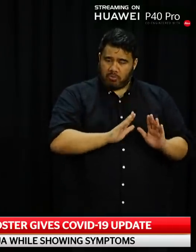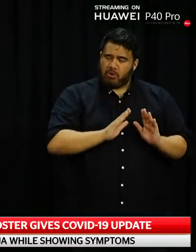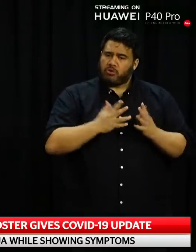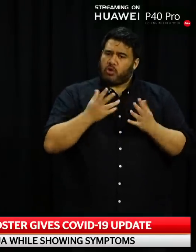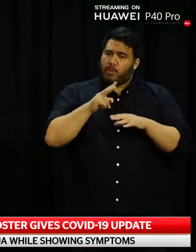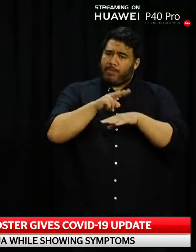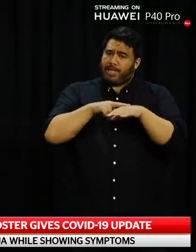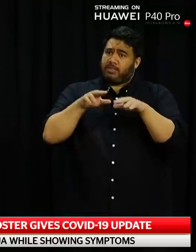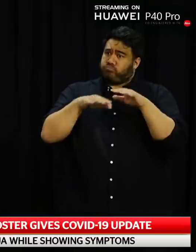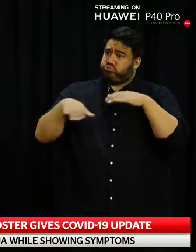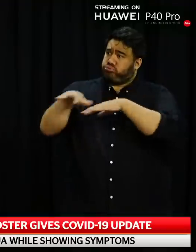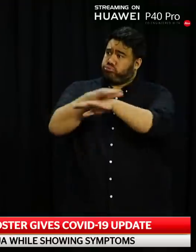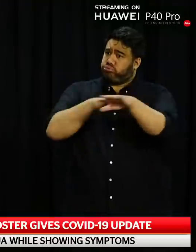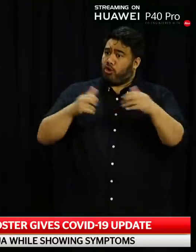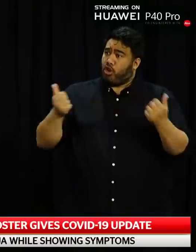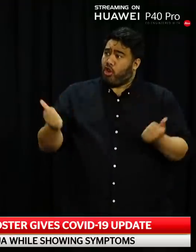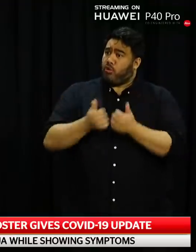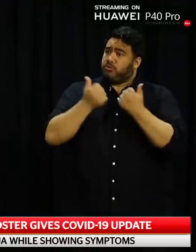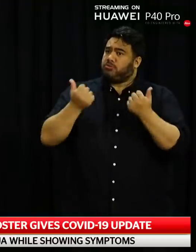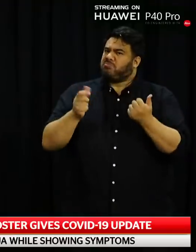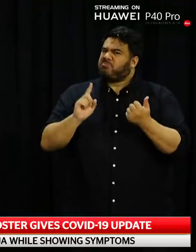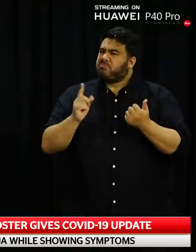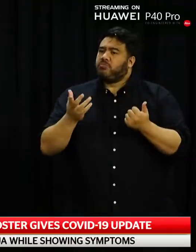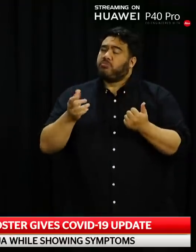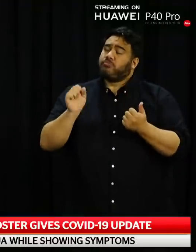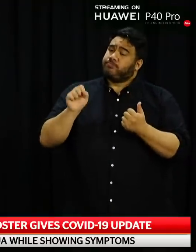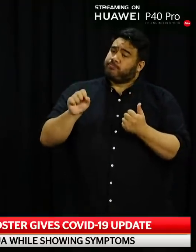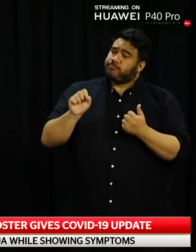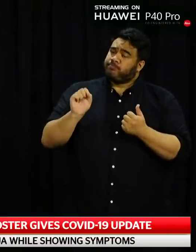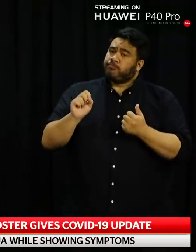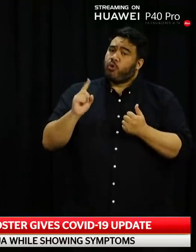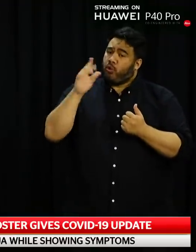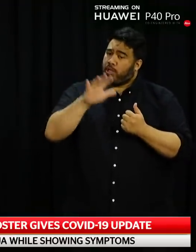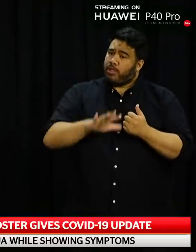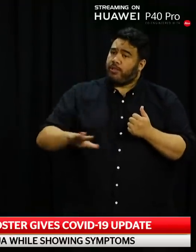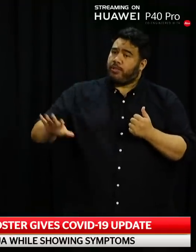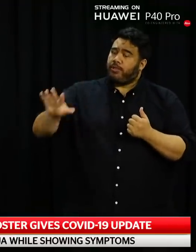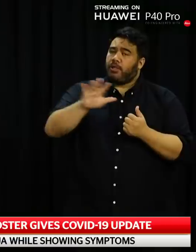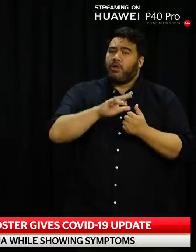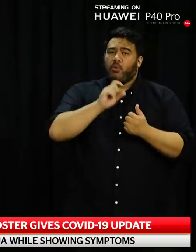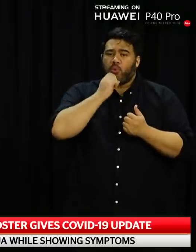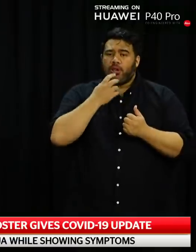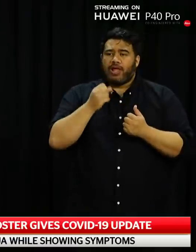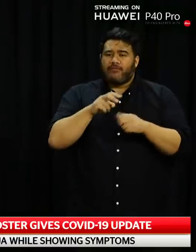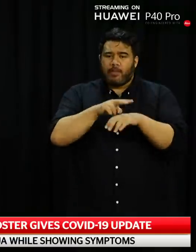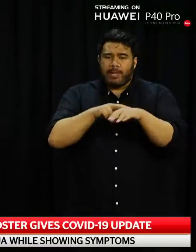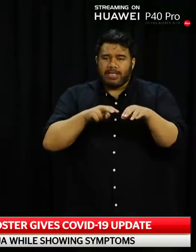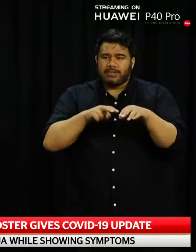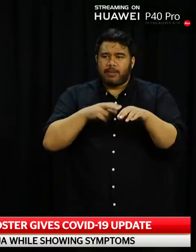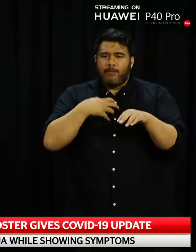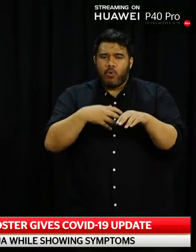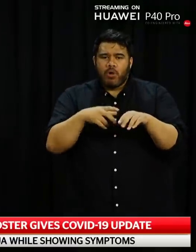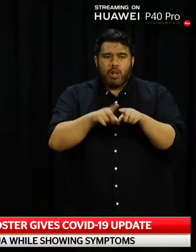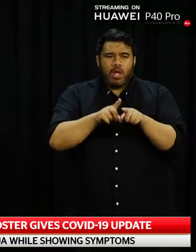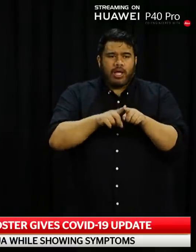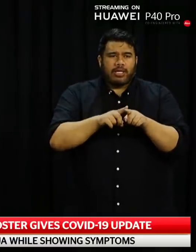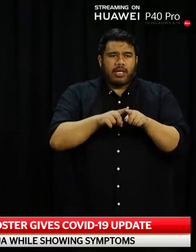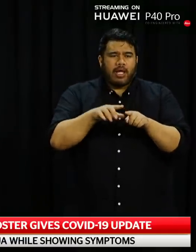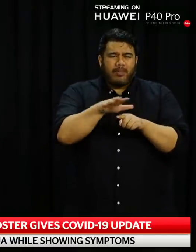thing? We have an enhanced presence that will be focusing particularly on locations where people may need